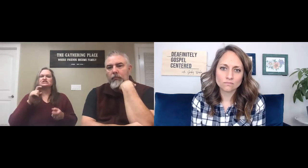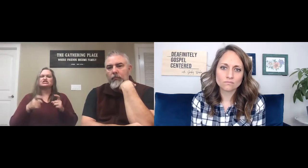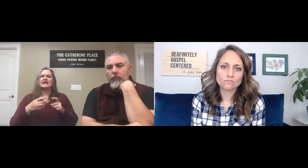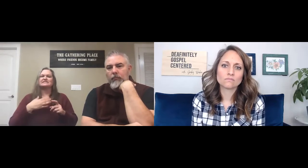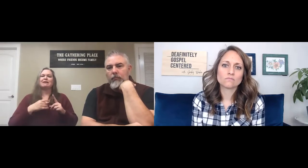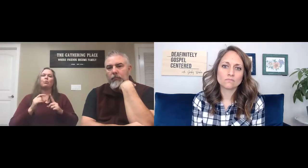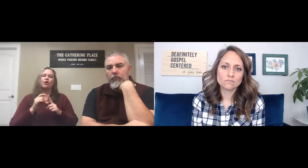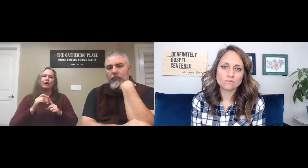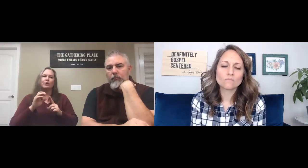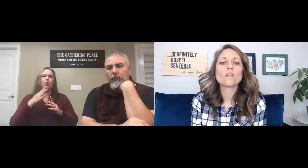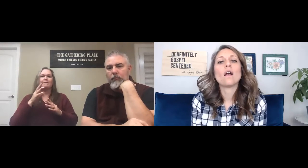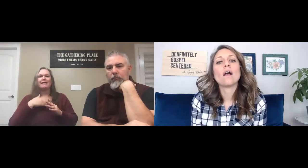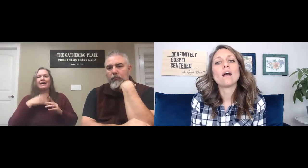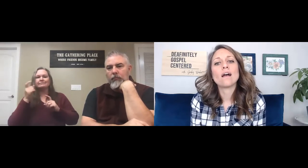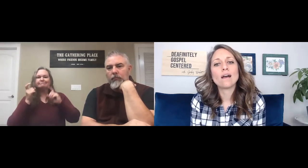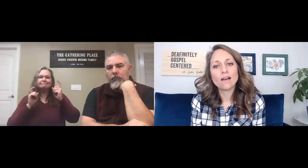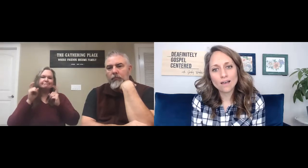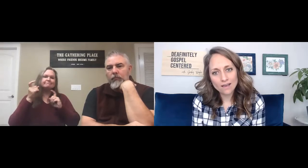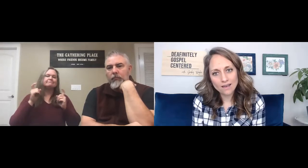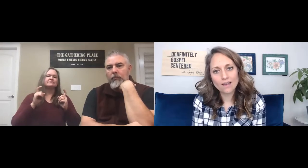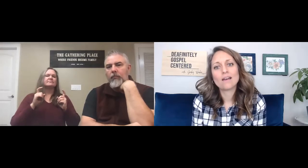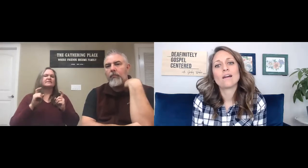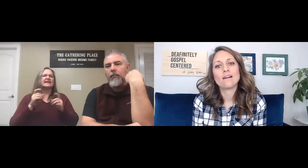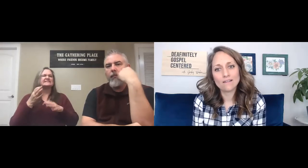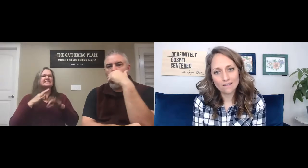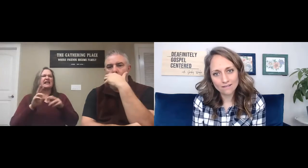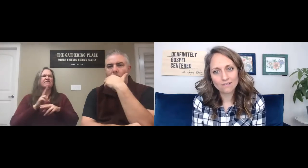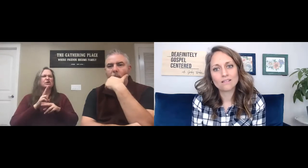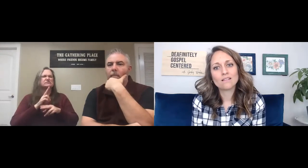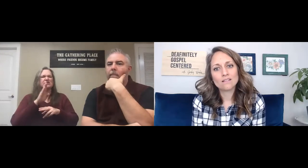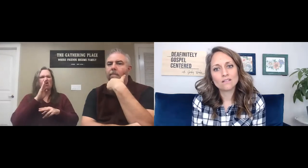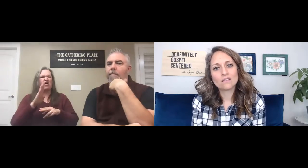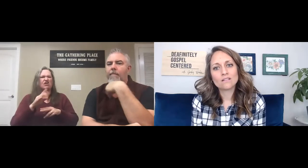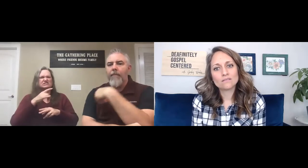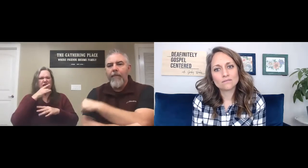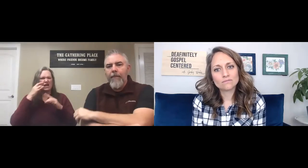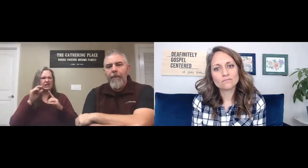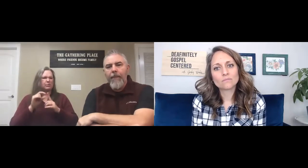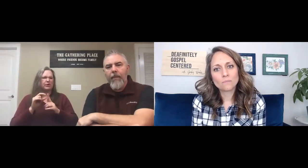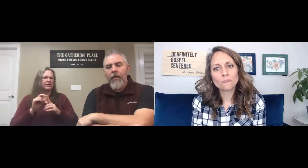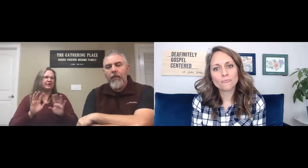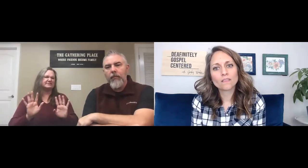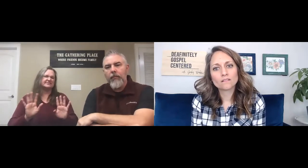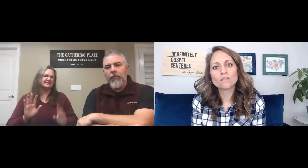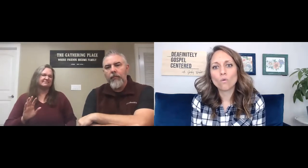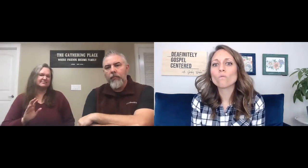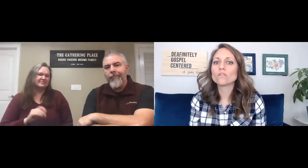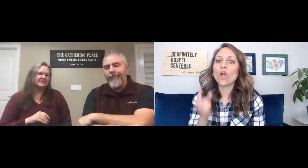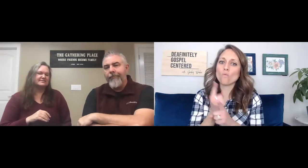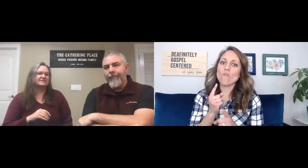hurt his feeling, I need to change my wording or my facial expression instead of using, harsh, ugly words. That's not good.